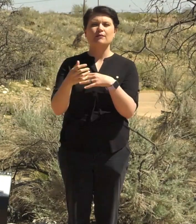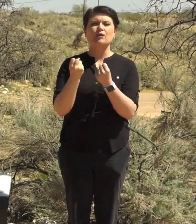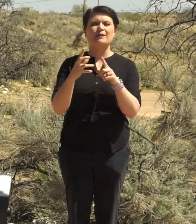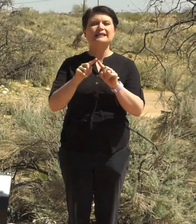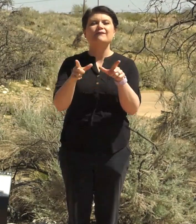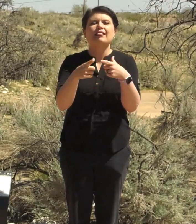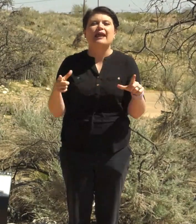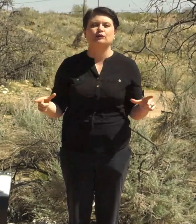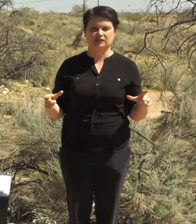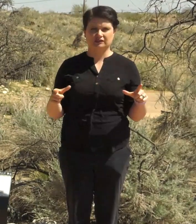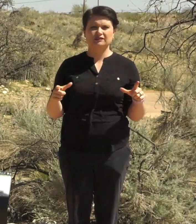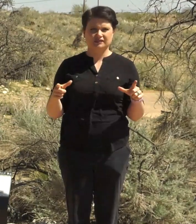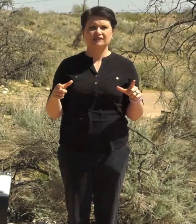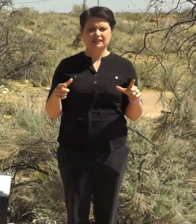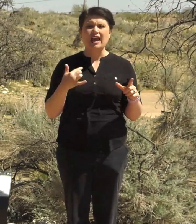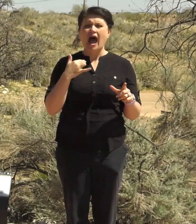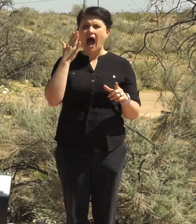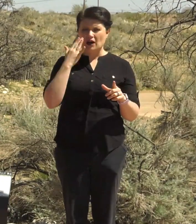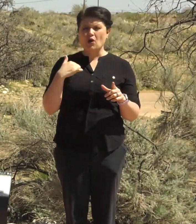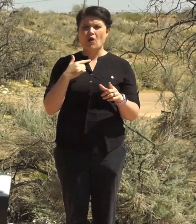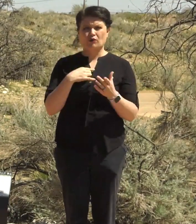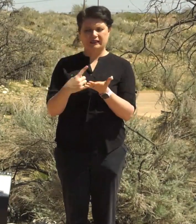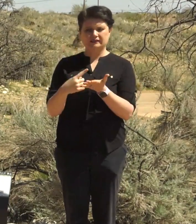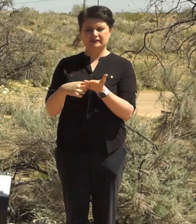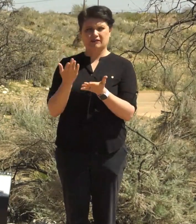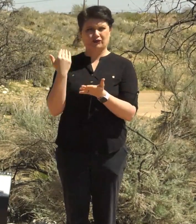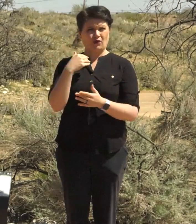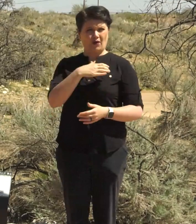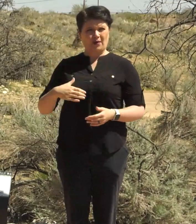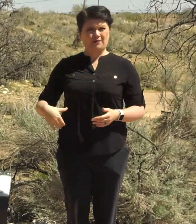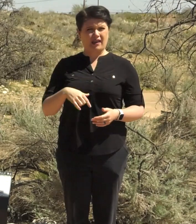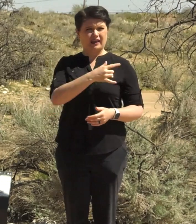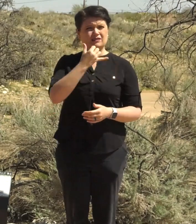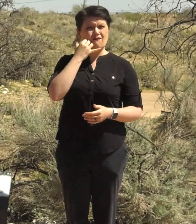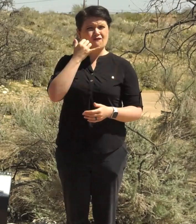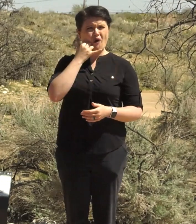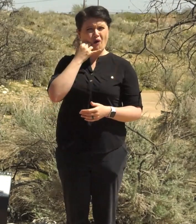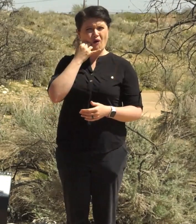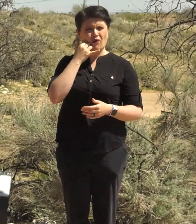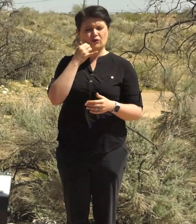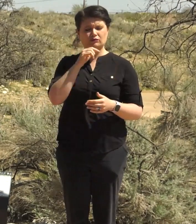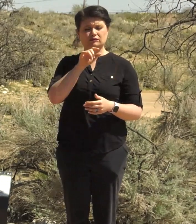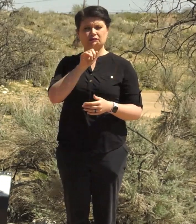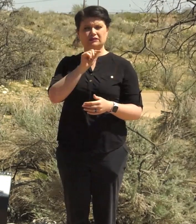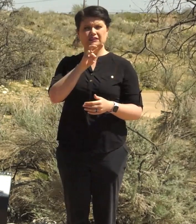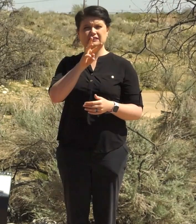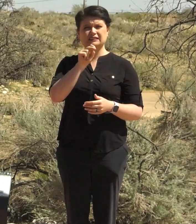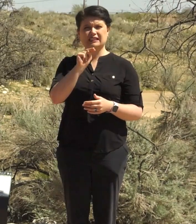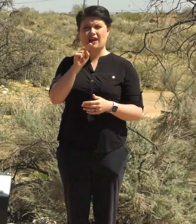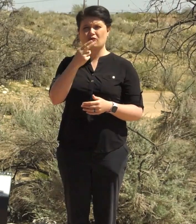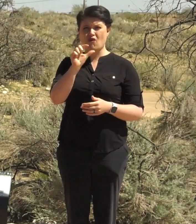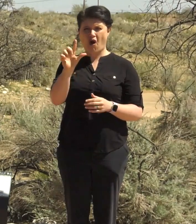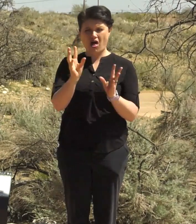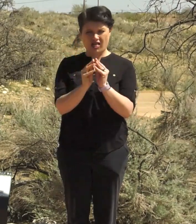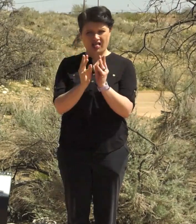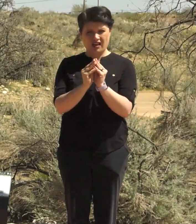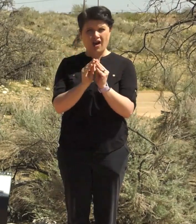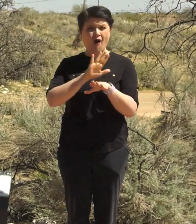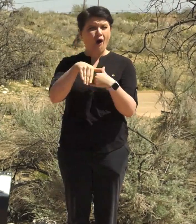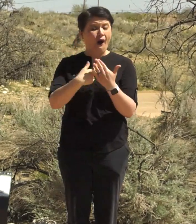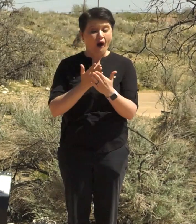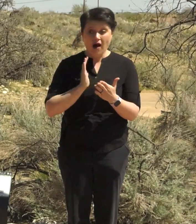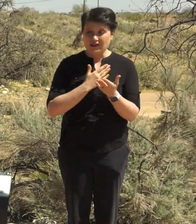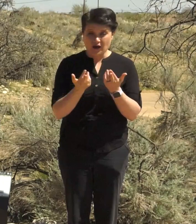languages. I know that this was brought up during the mayor's telephone town hall, that all of our